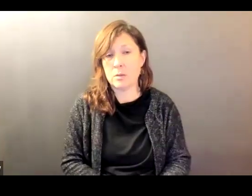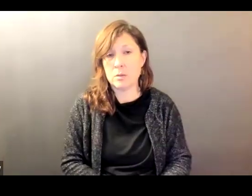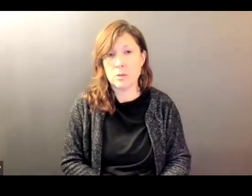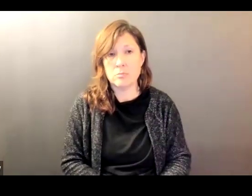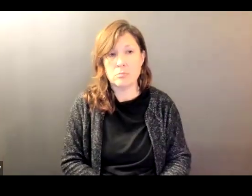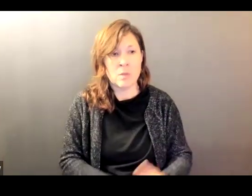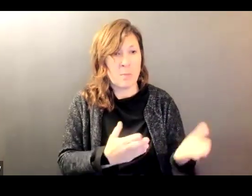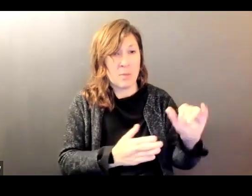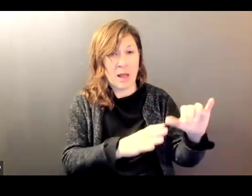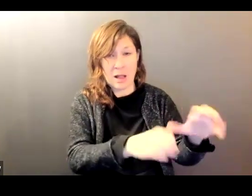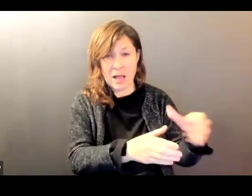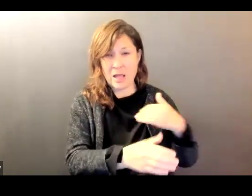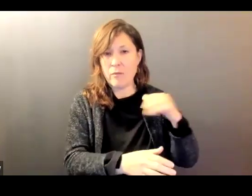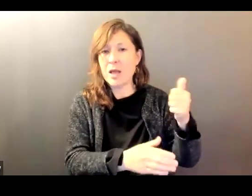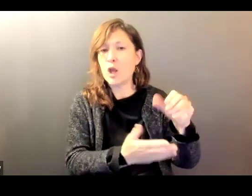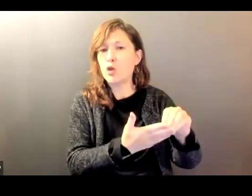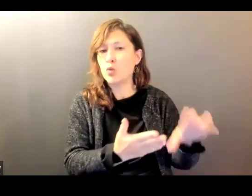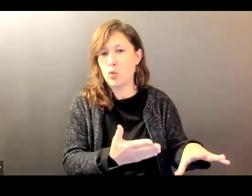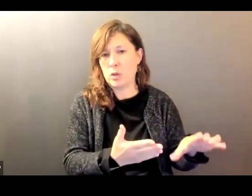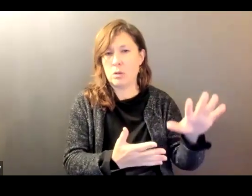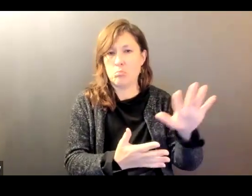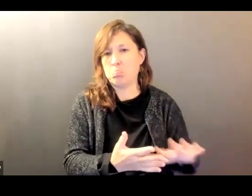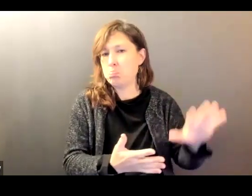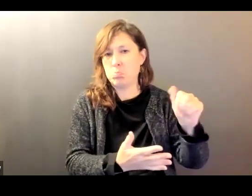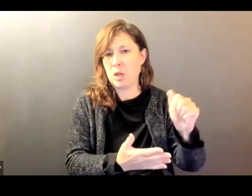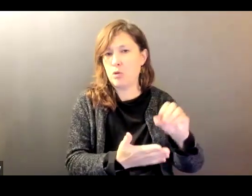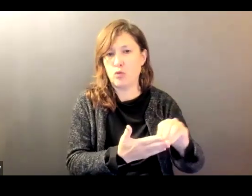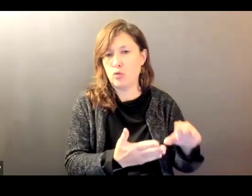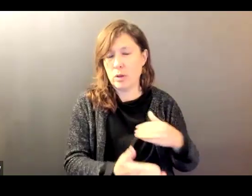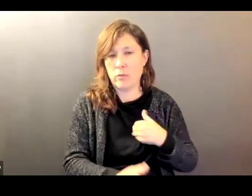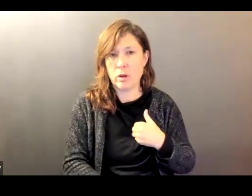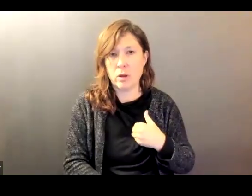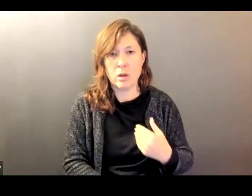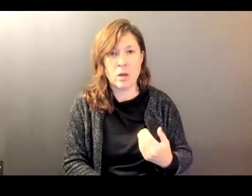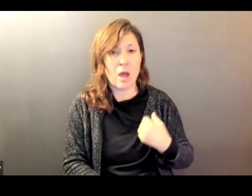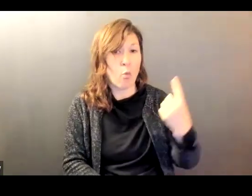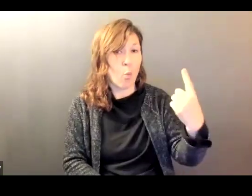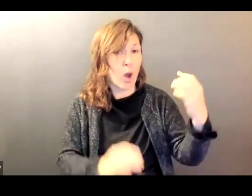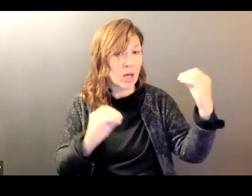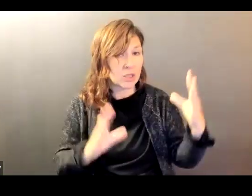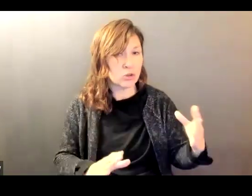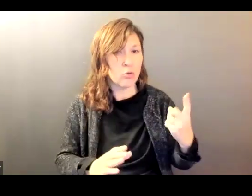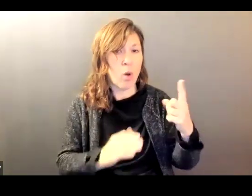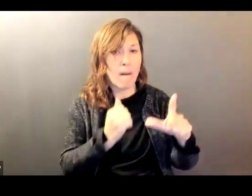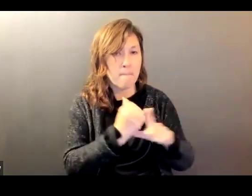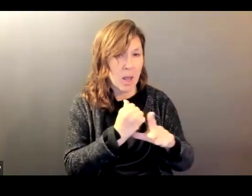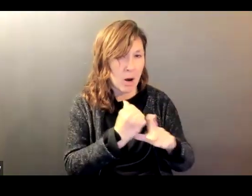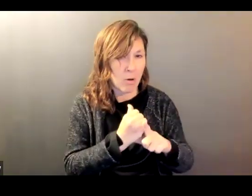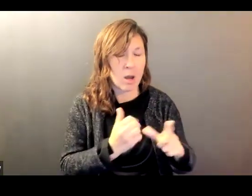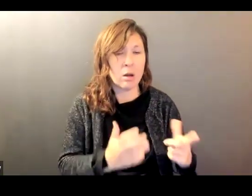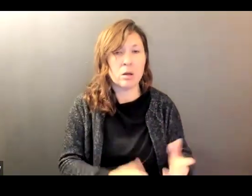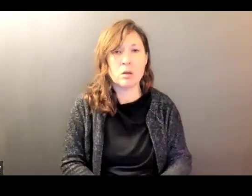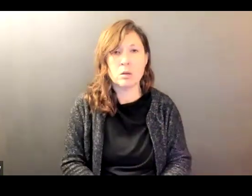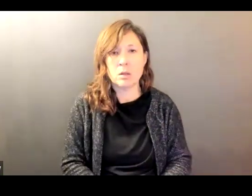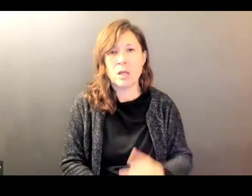10 students in there, approximately 10 students, and have a teacher and paraprofessional. So usually there's